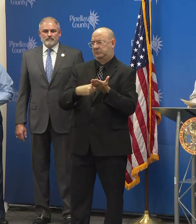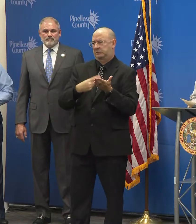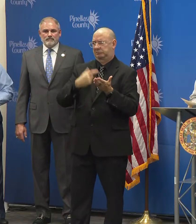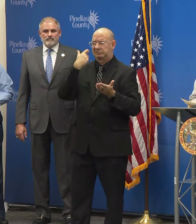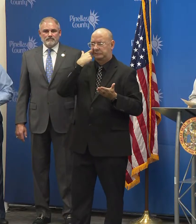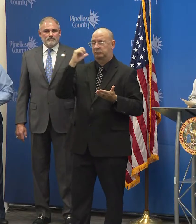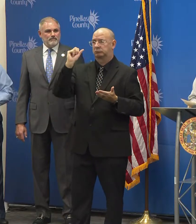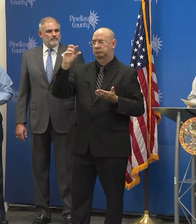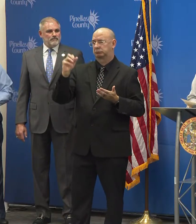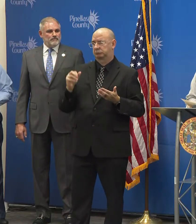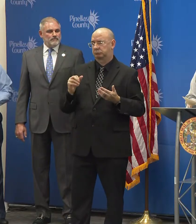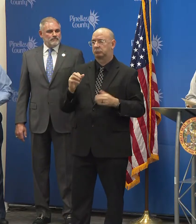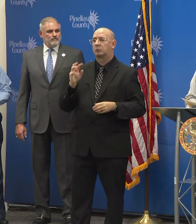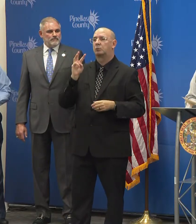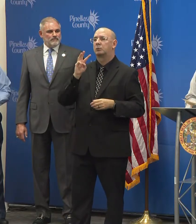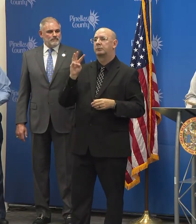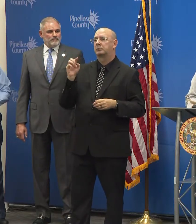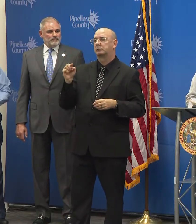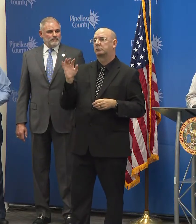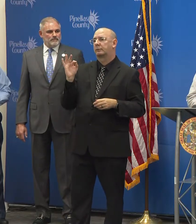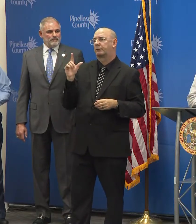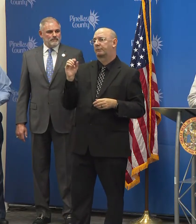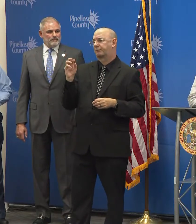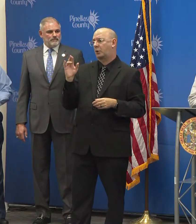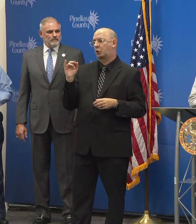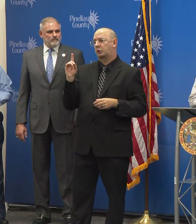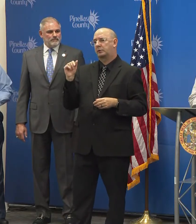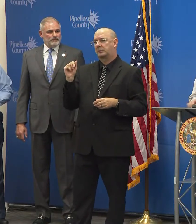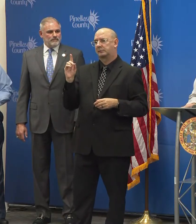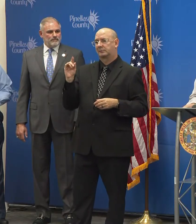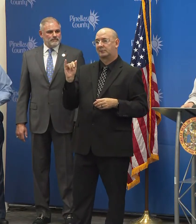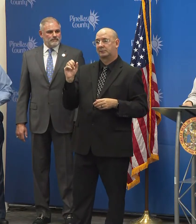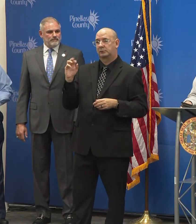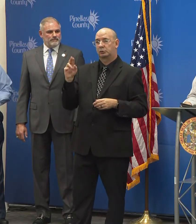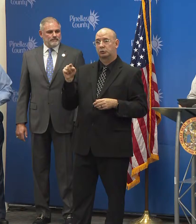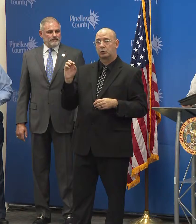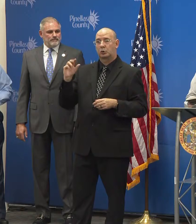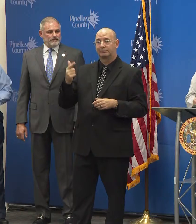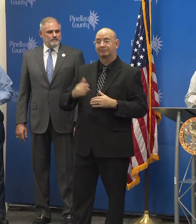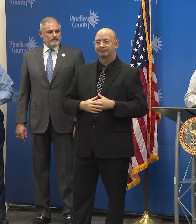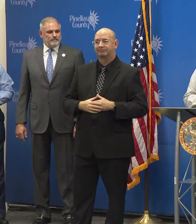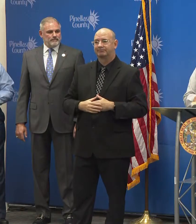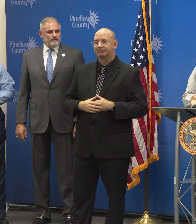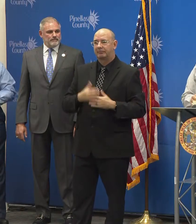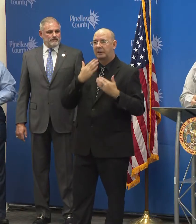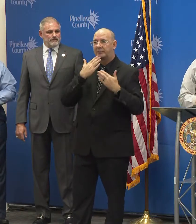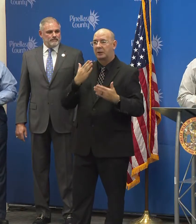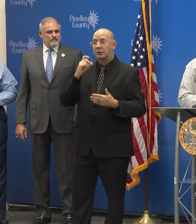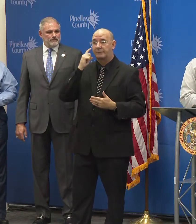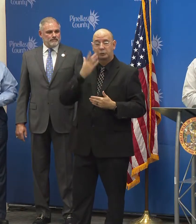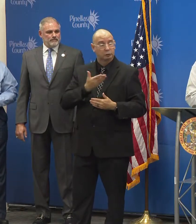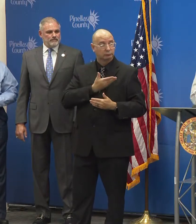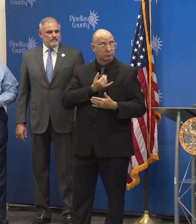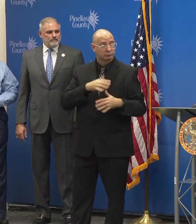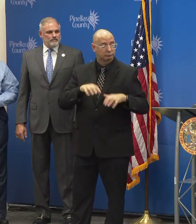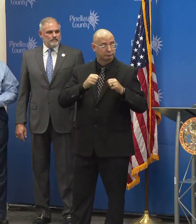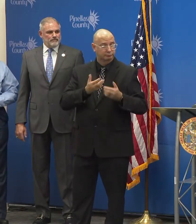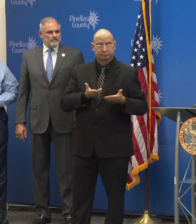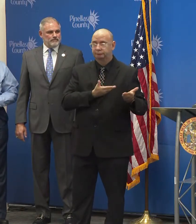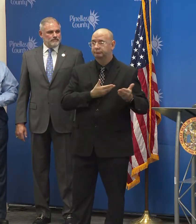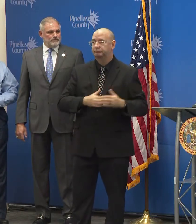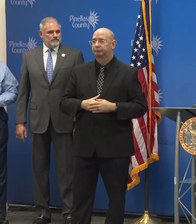floridadisaster.org/info. Again, I want to thank the governor so much for his leadership on this historic hurricane that's heading this way. Again, thank you, Governor.